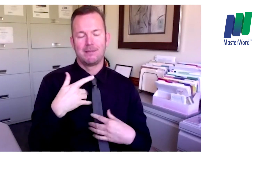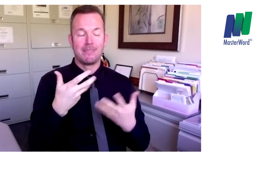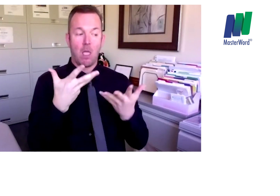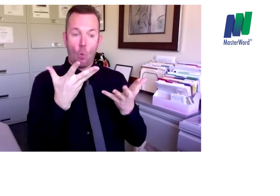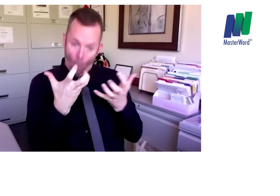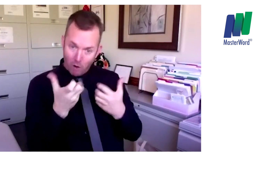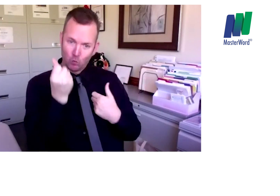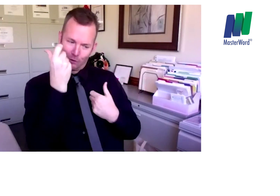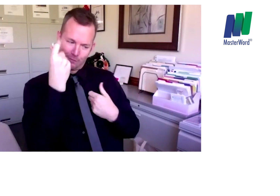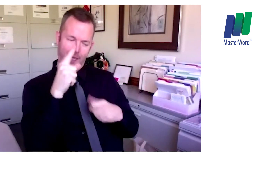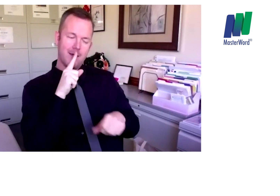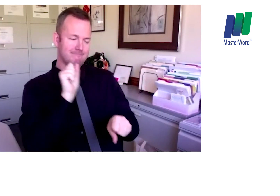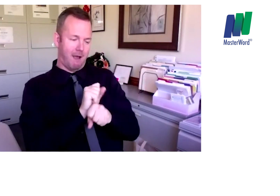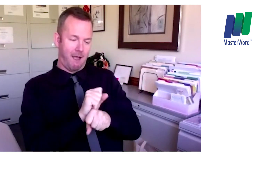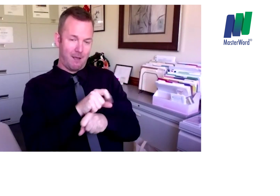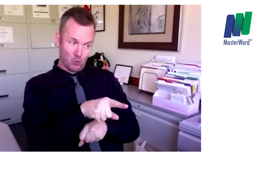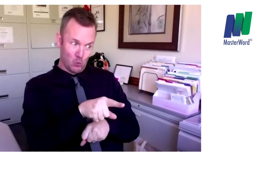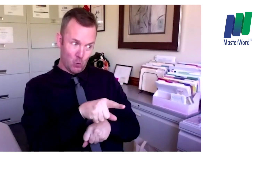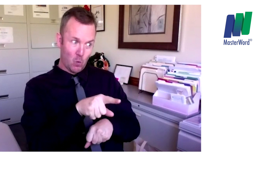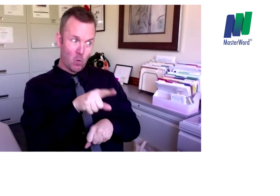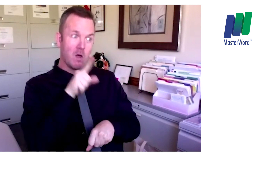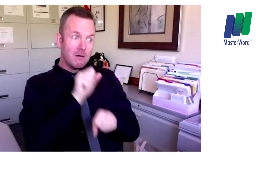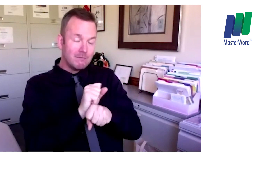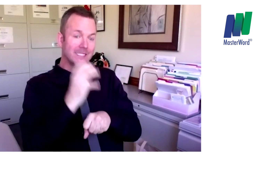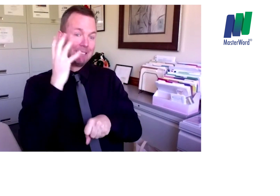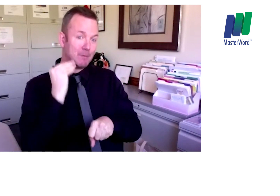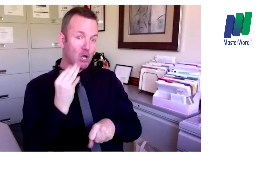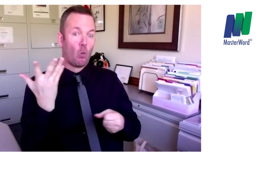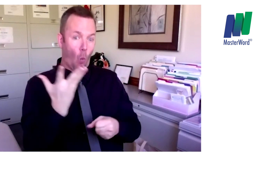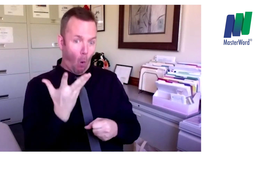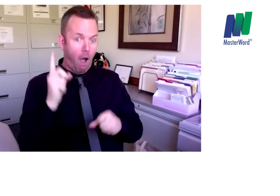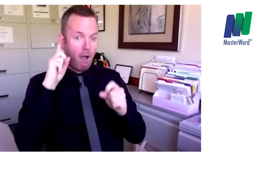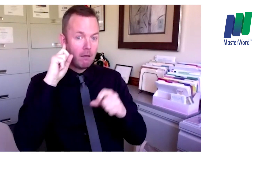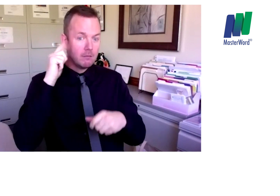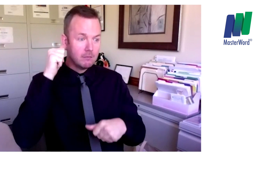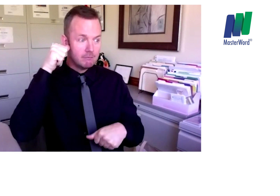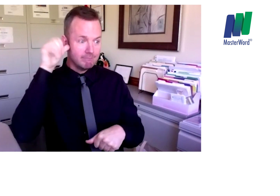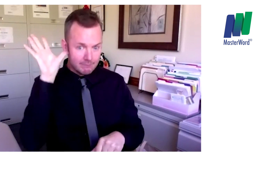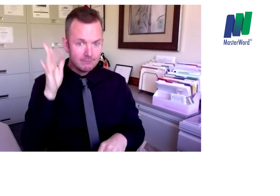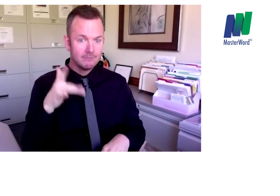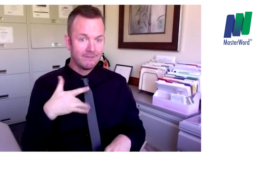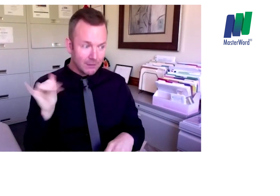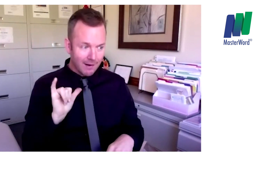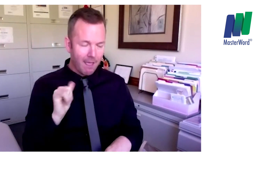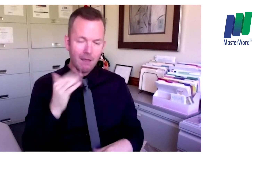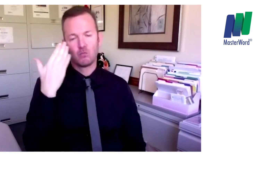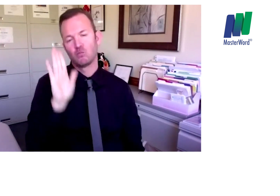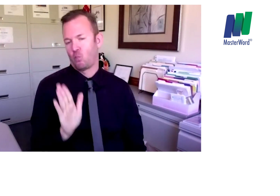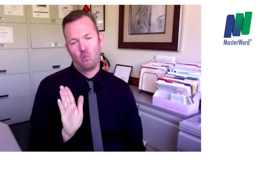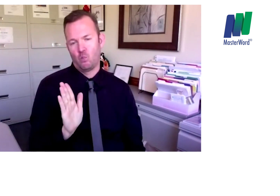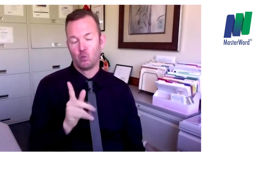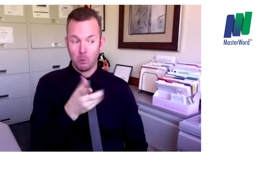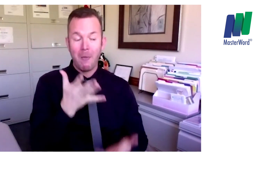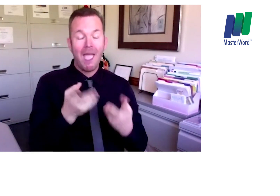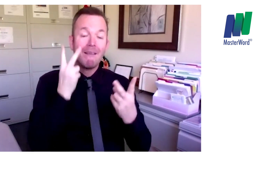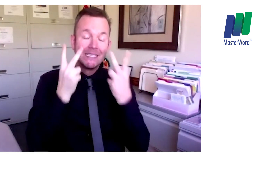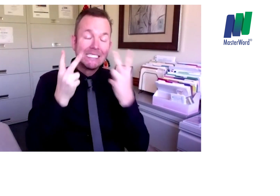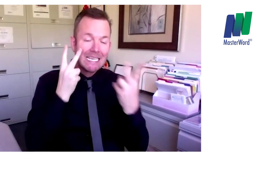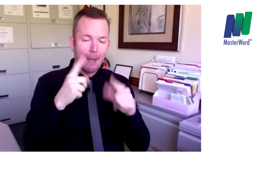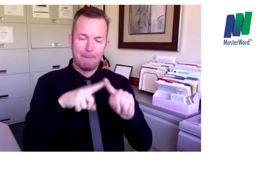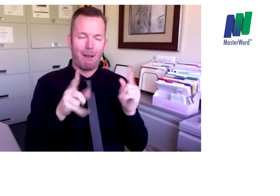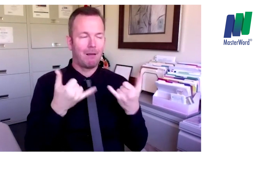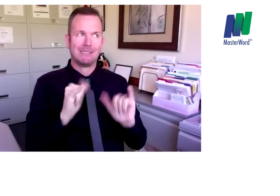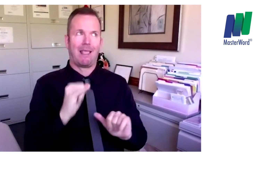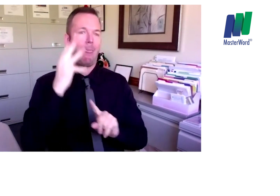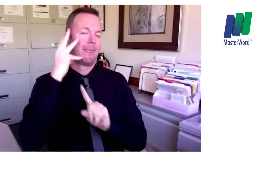same experience. They don't know what it's like to have that communication taken away or have those barriers all of a sudden raised.